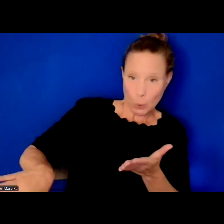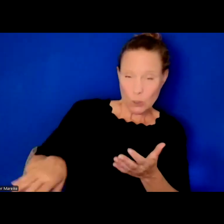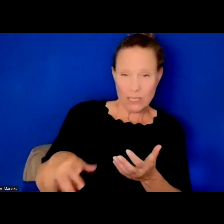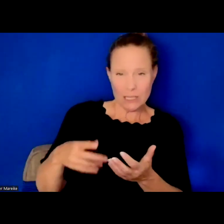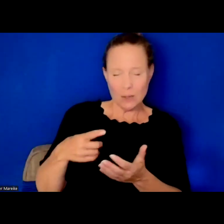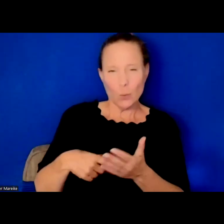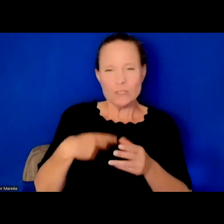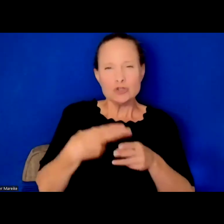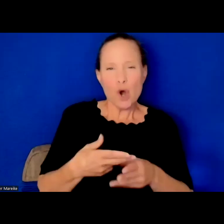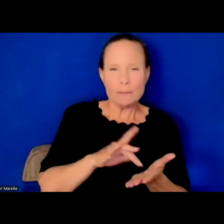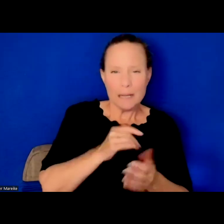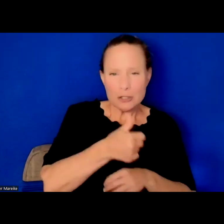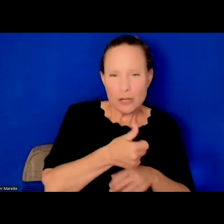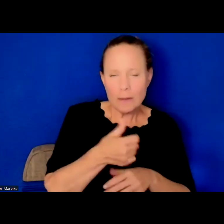transportation?